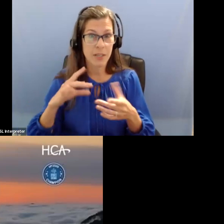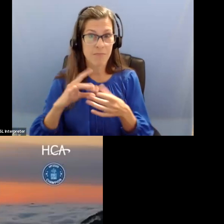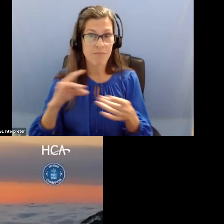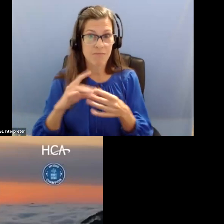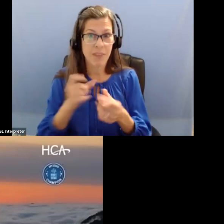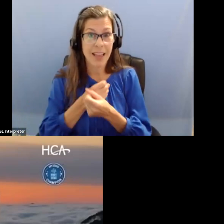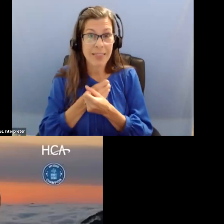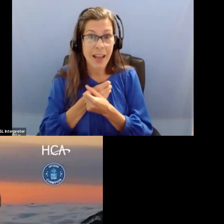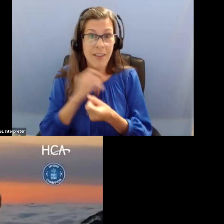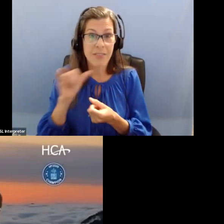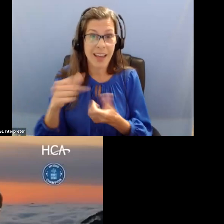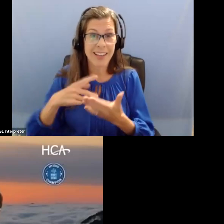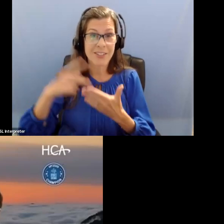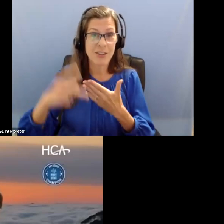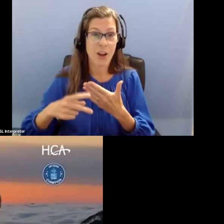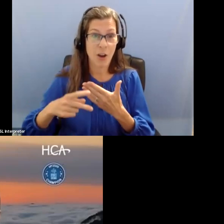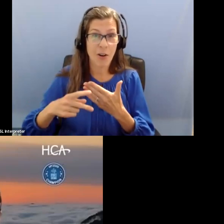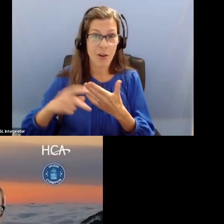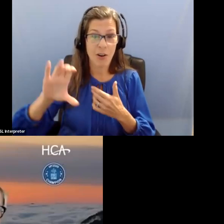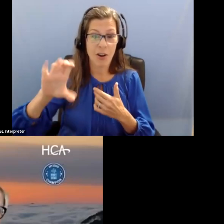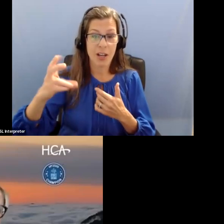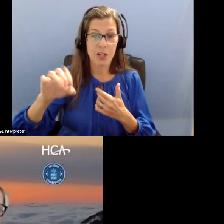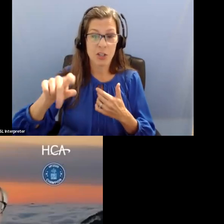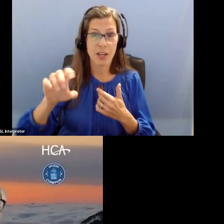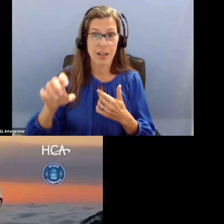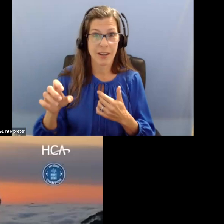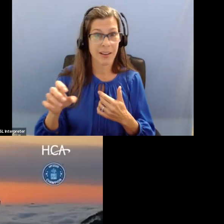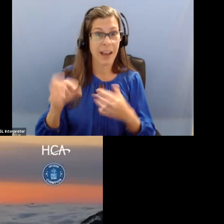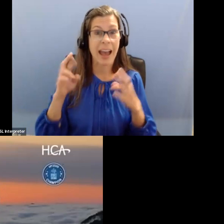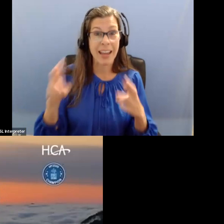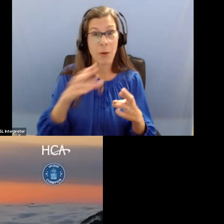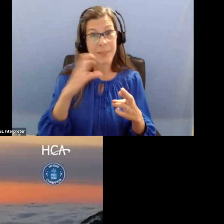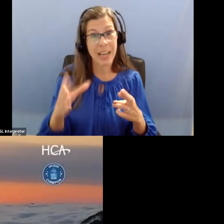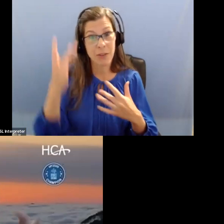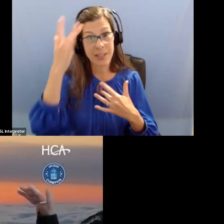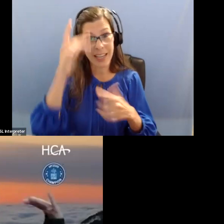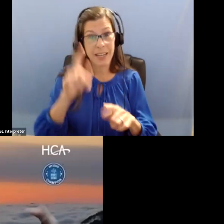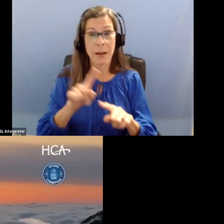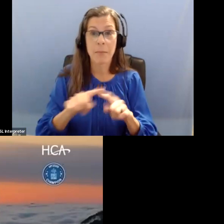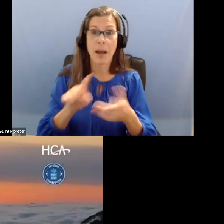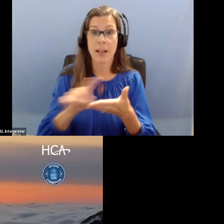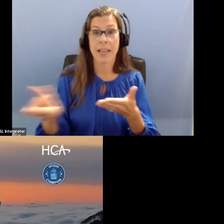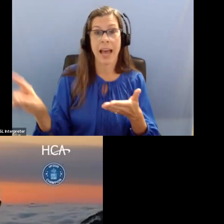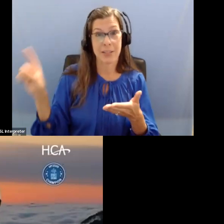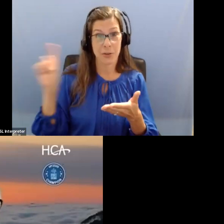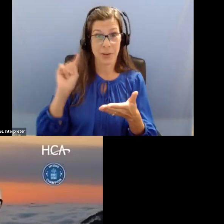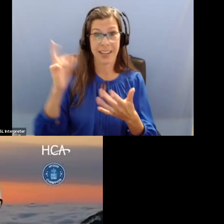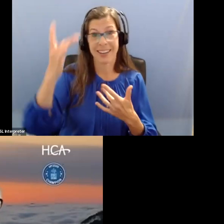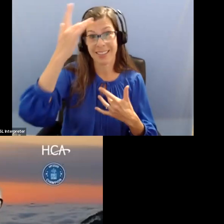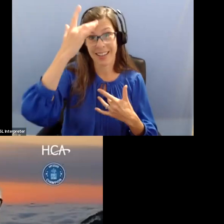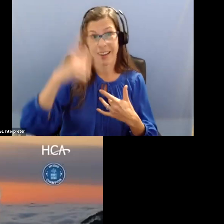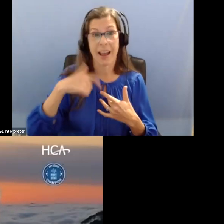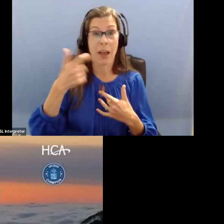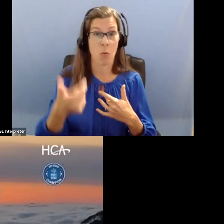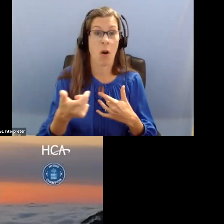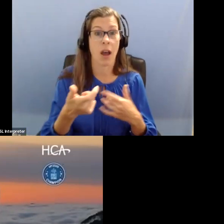love it. And so, not that I ever hope to get sick, but I was just sick last week and I completely binged on Chopped. So